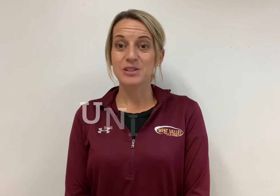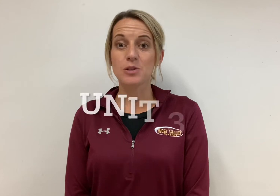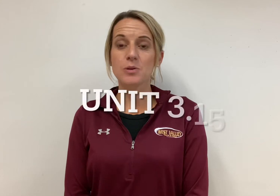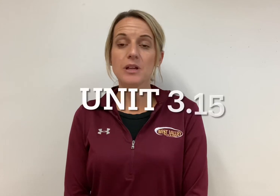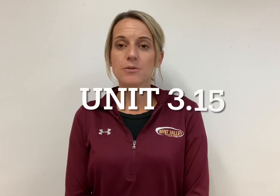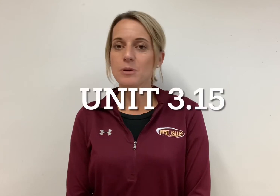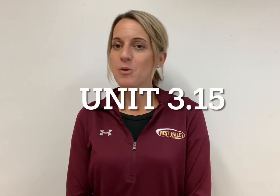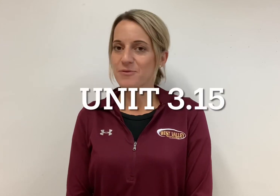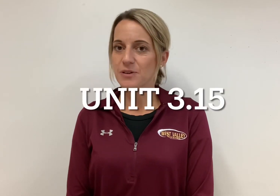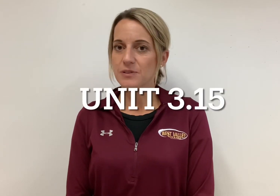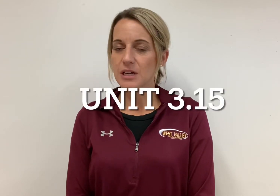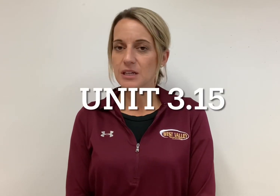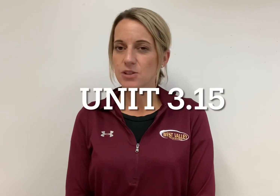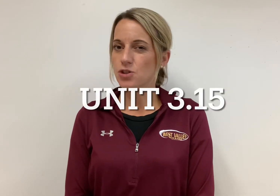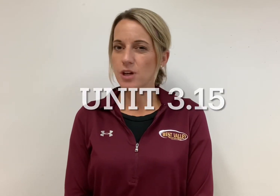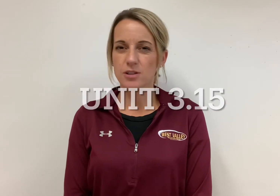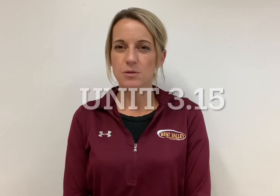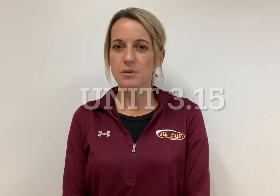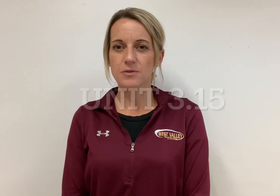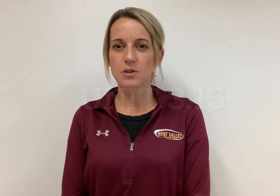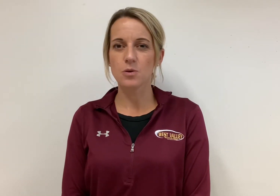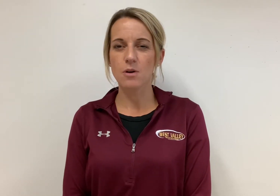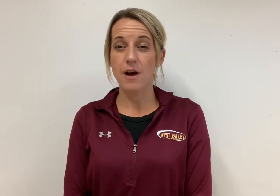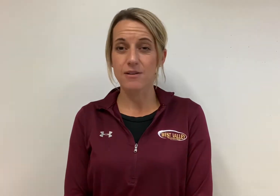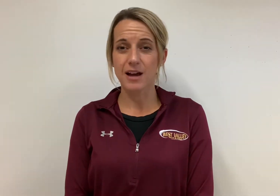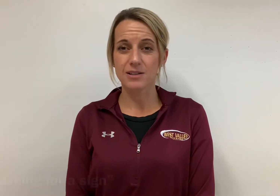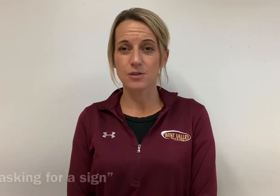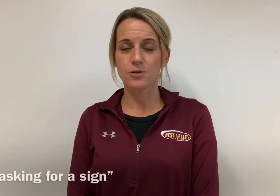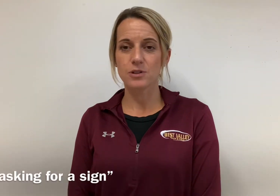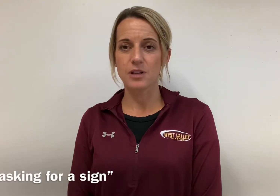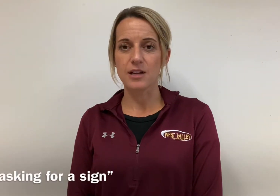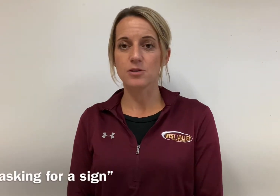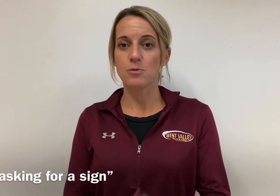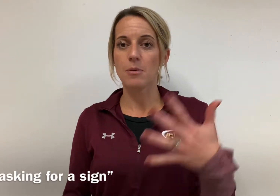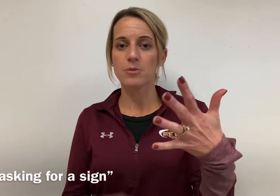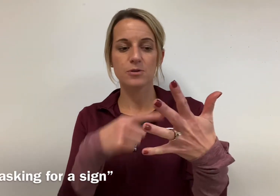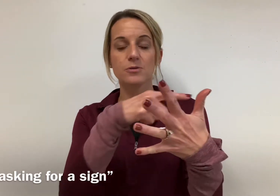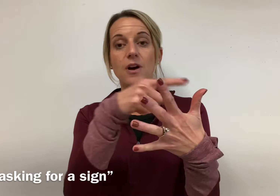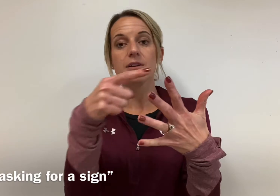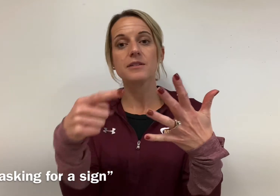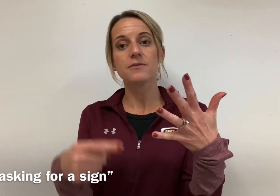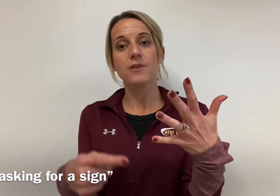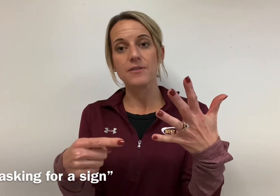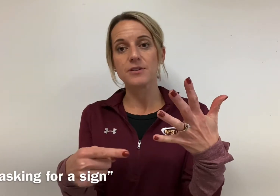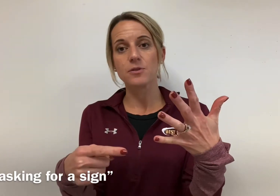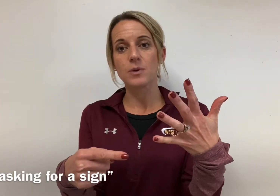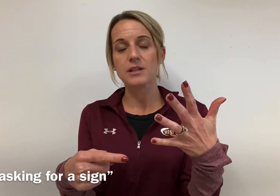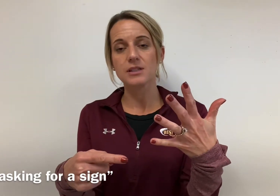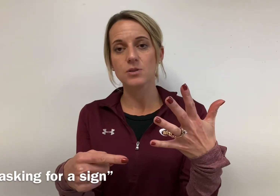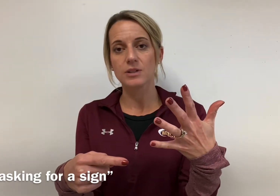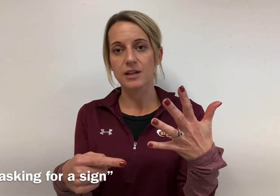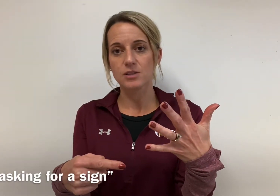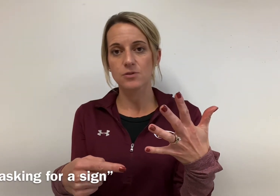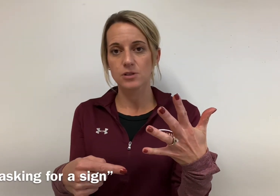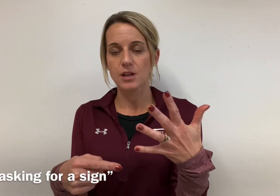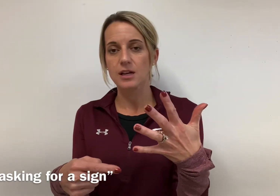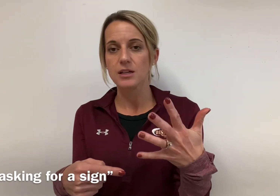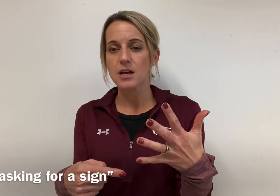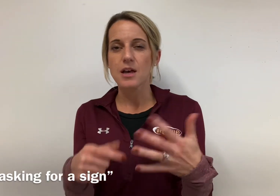So unit 3.15 is just a review of how to ask for a sign. So remember there's five different ways that you can ask for a sign. That's